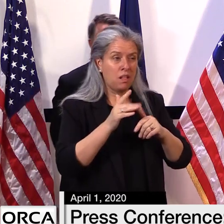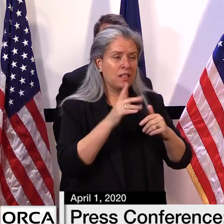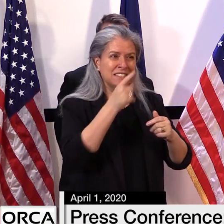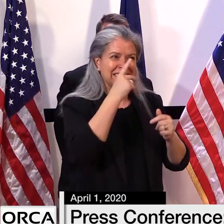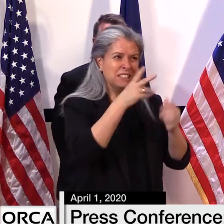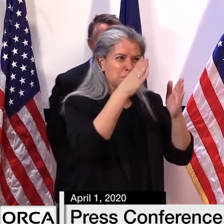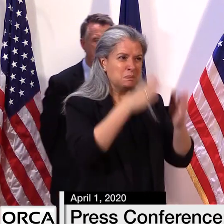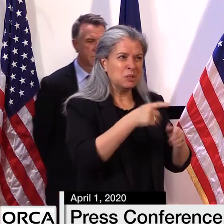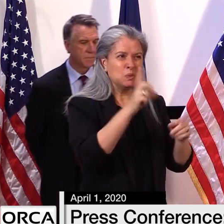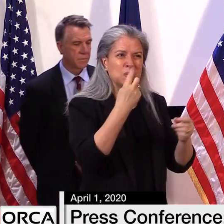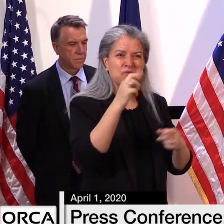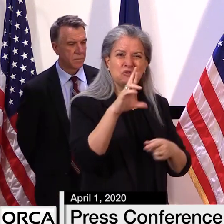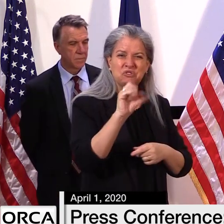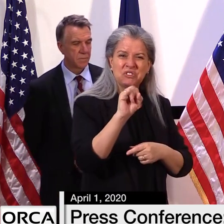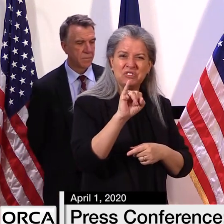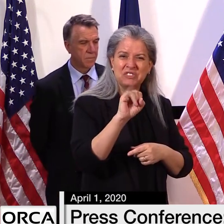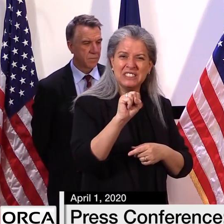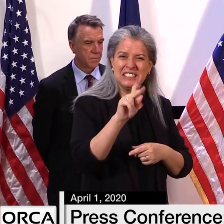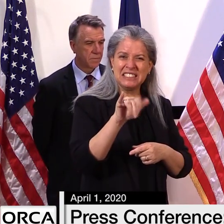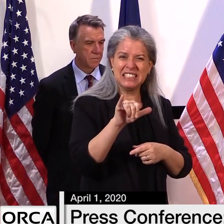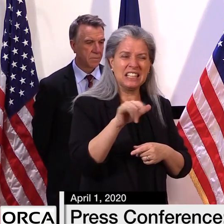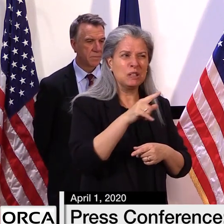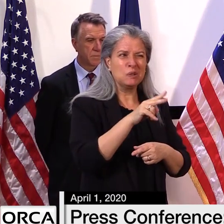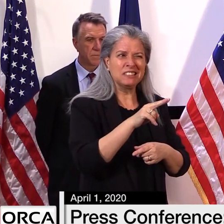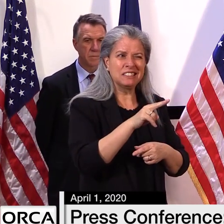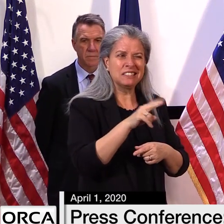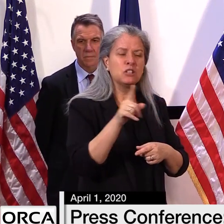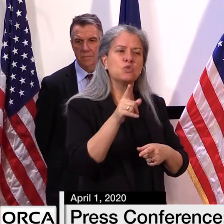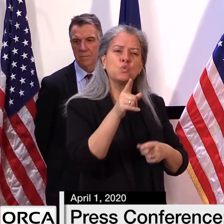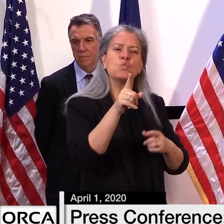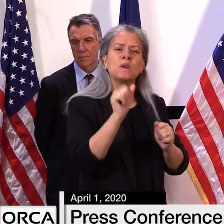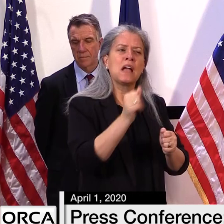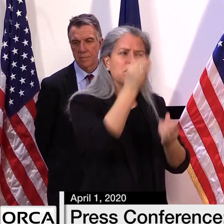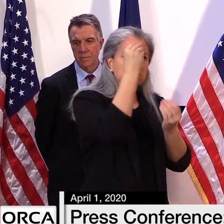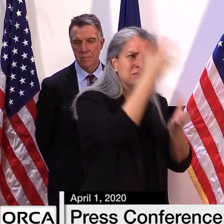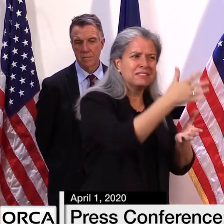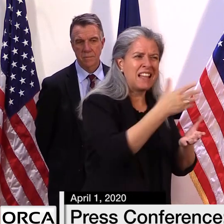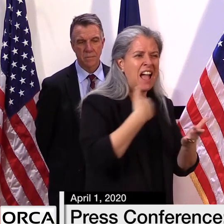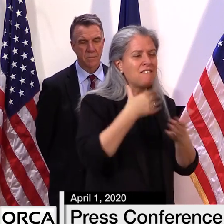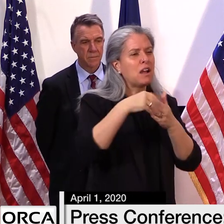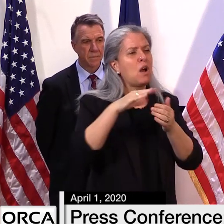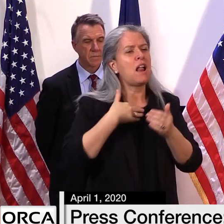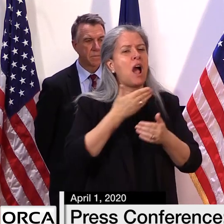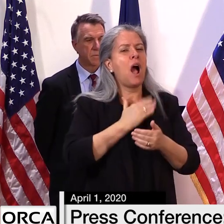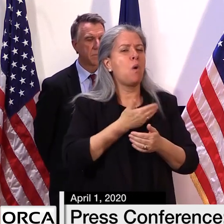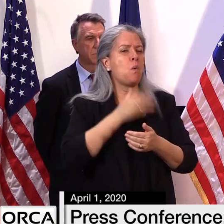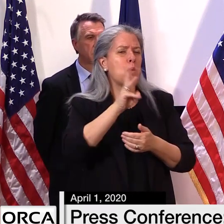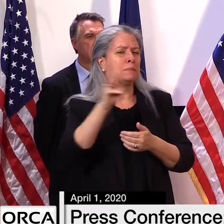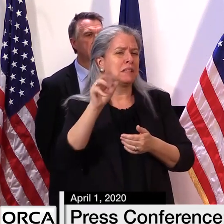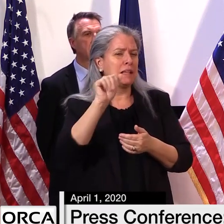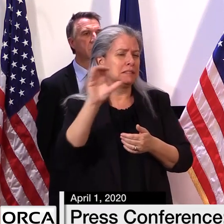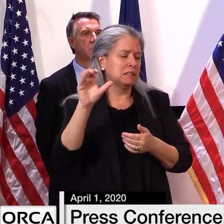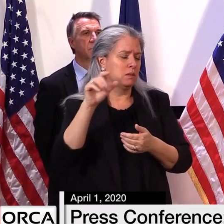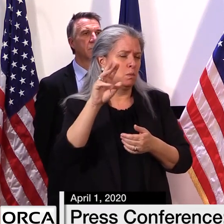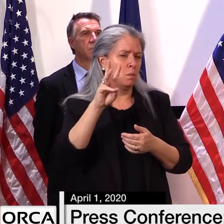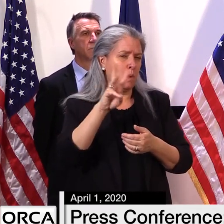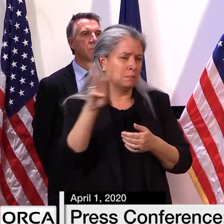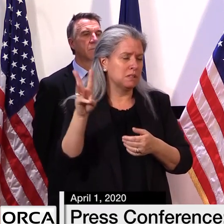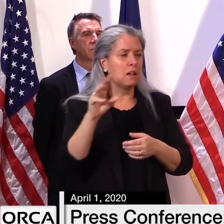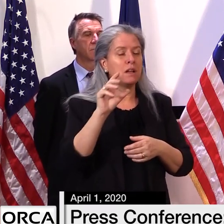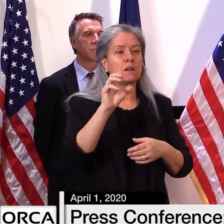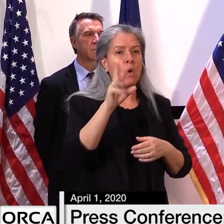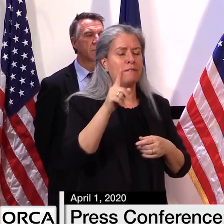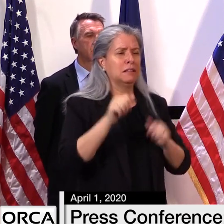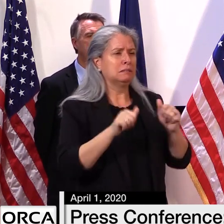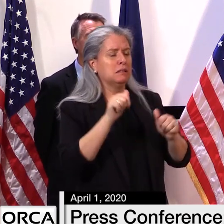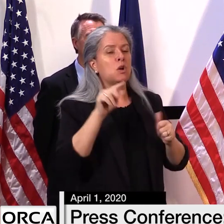them and sharing with them that there's this guidance on the ACCD website, that would be great. If you're not comfortable, again, you can reach out through